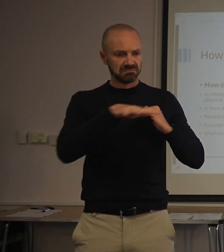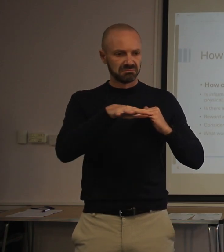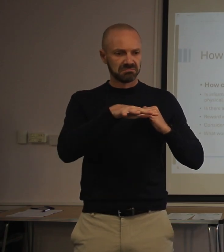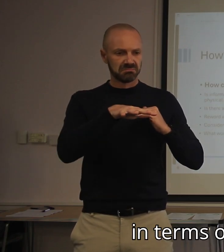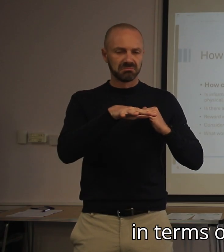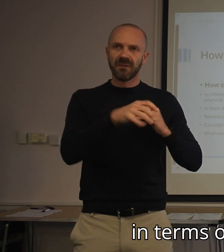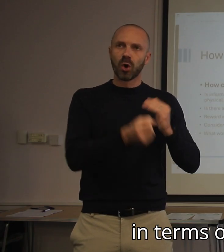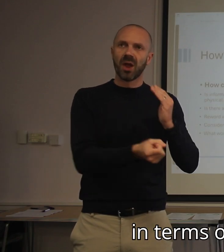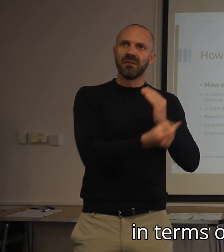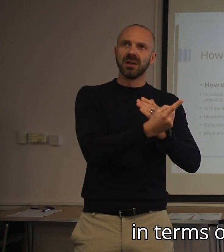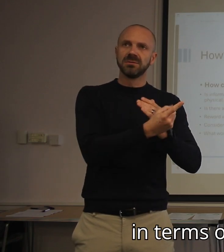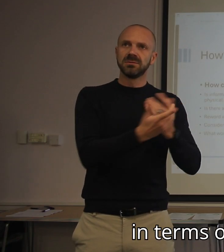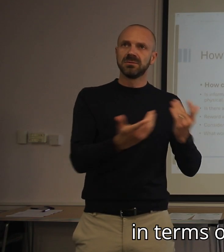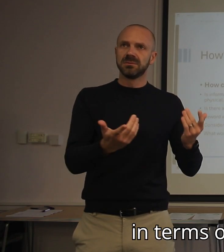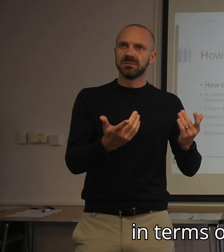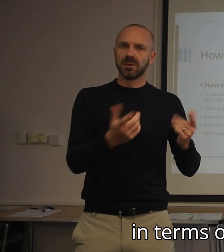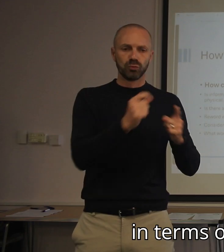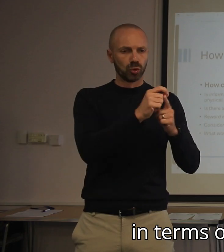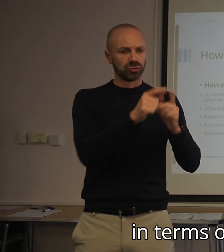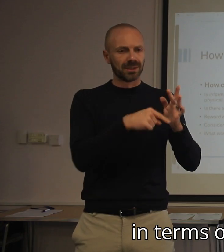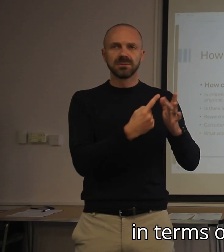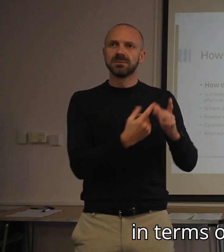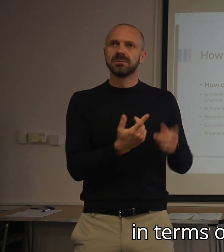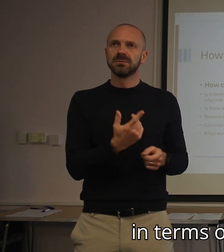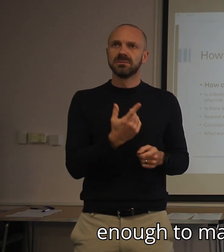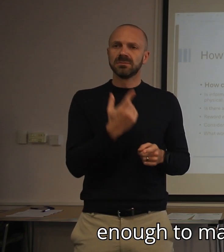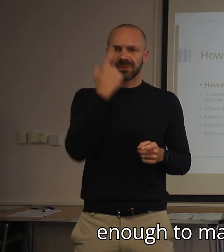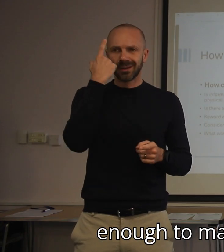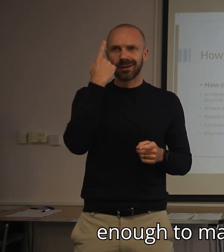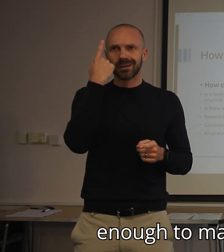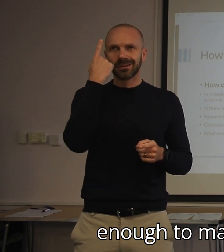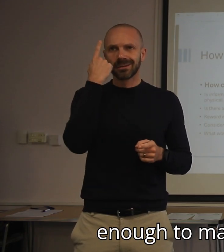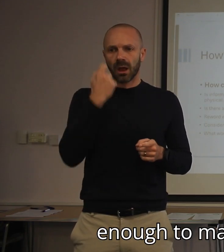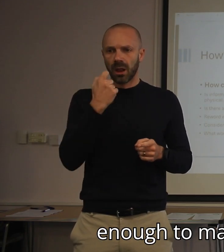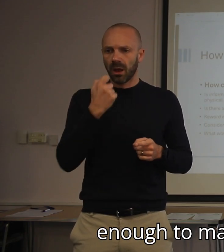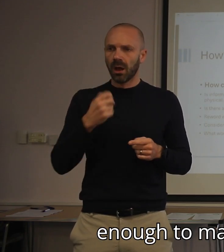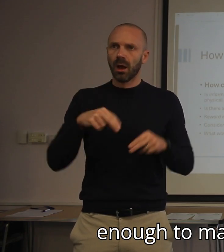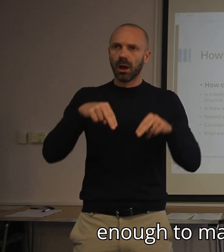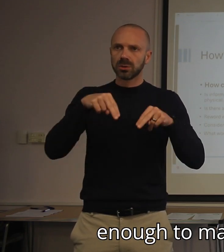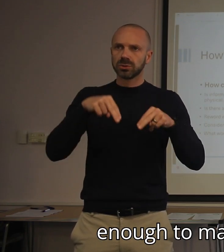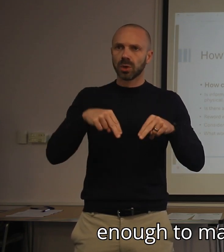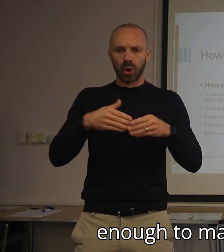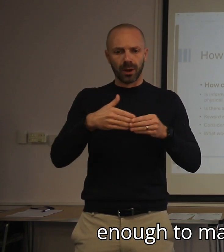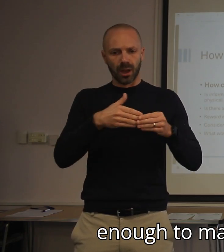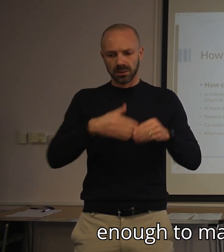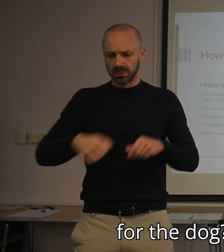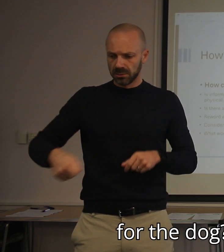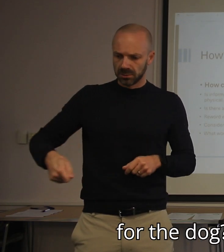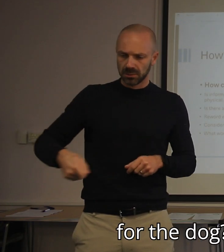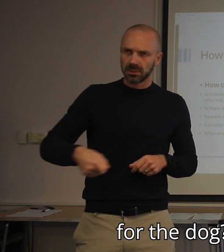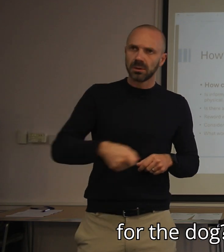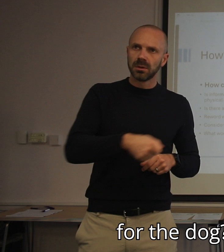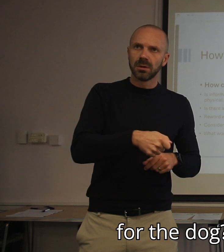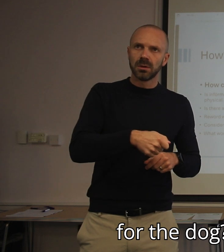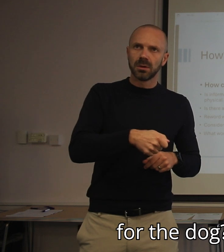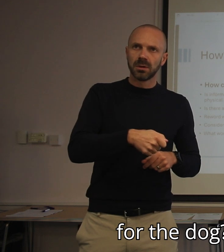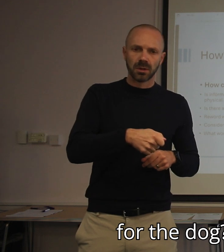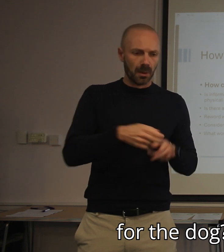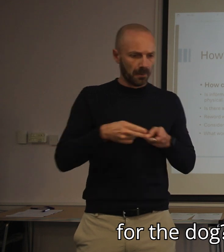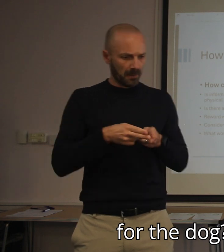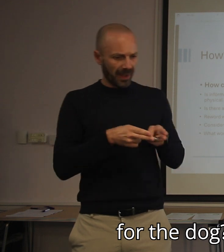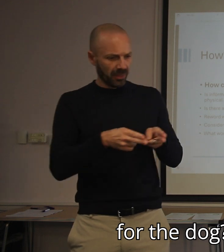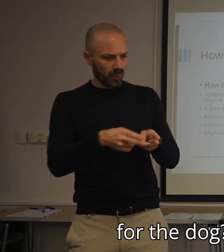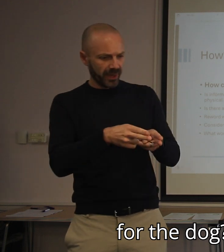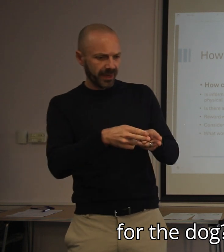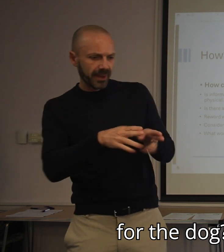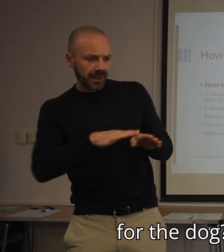it in terms of, are the pathways wide enough to manage? Do you provide water for the dog?